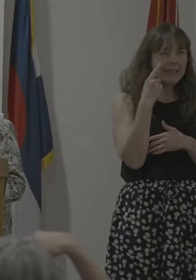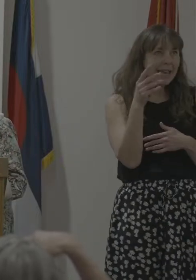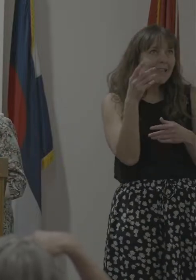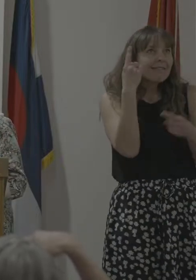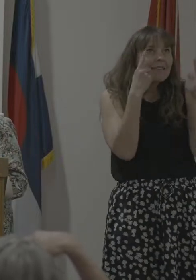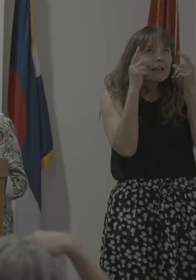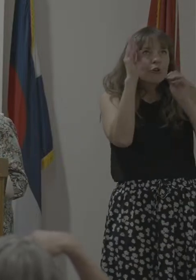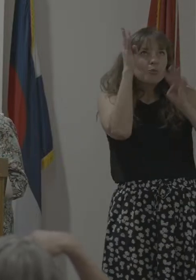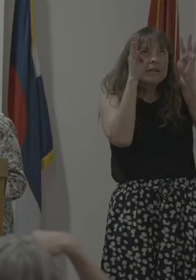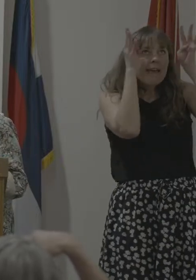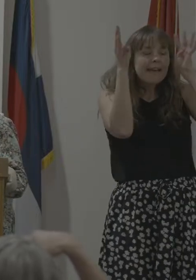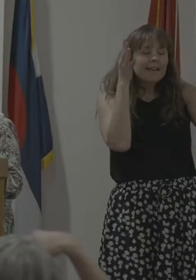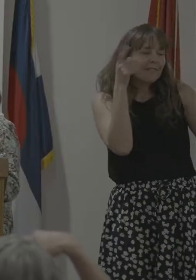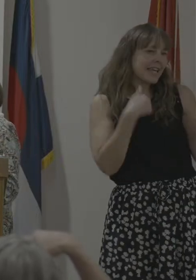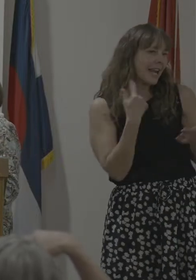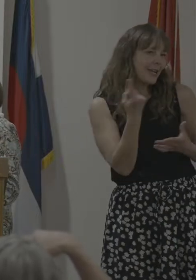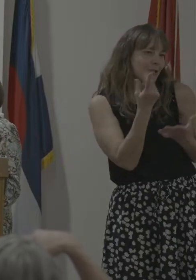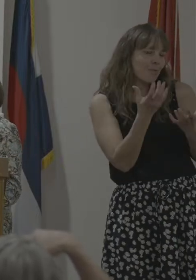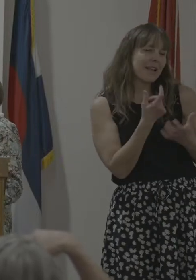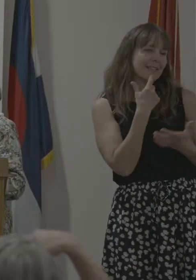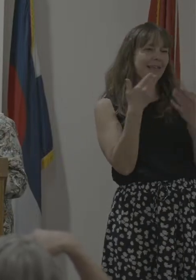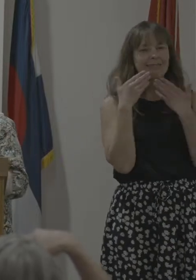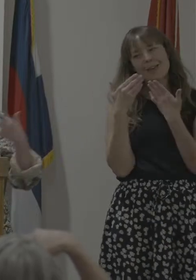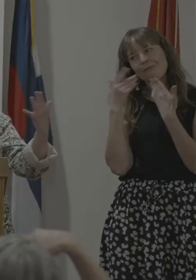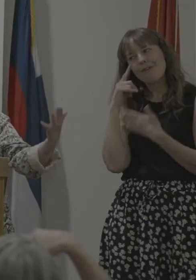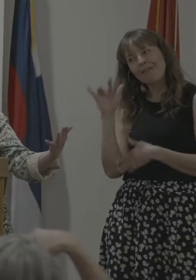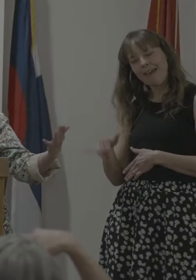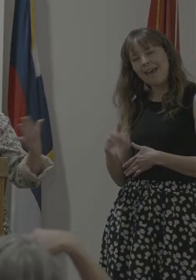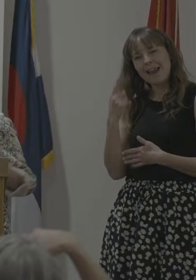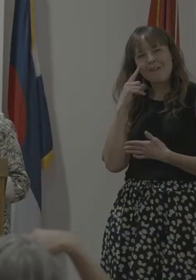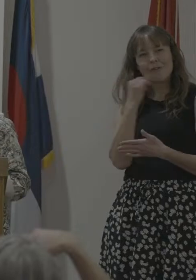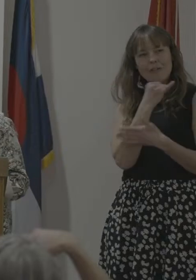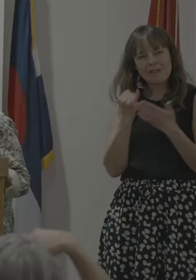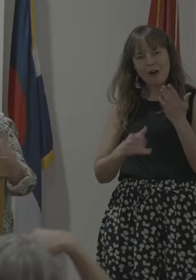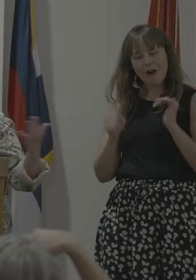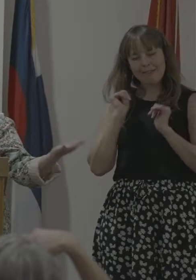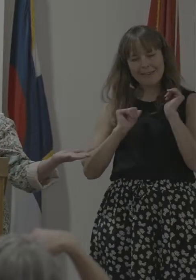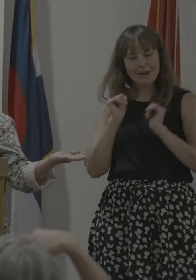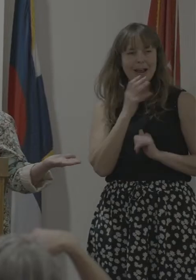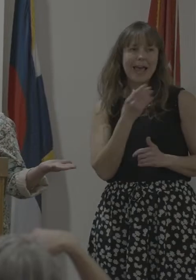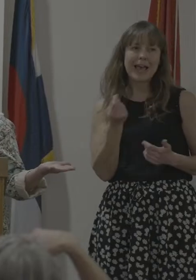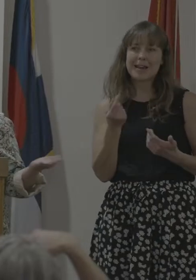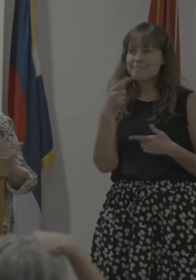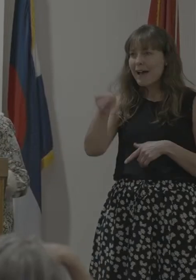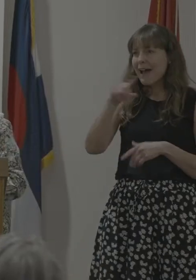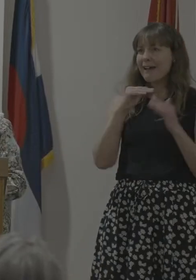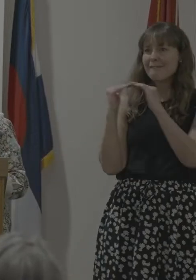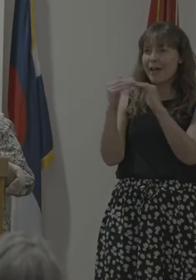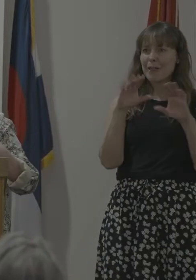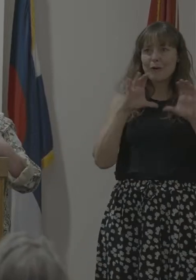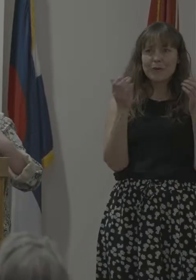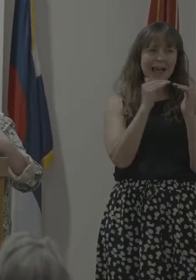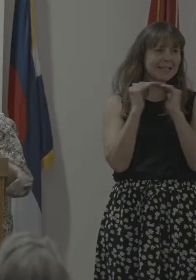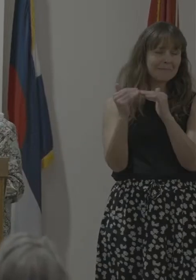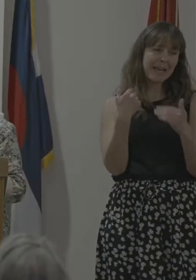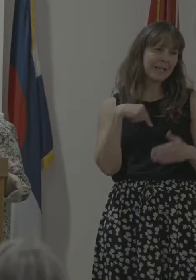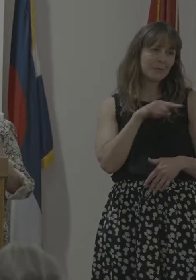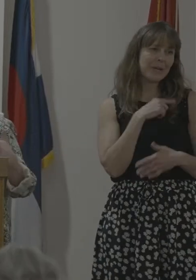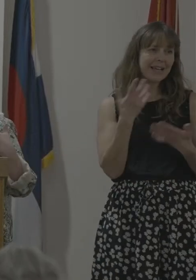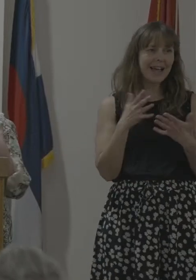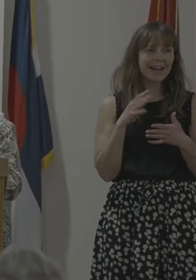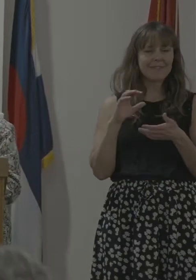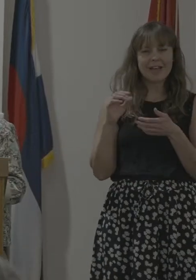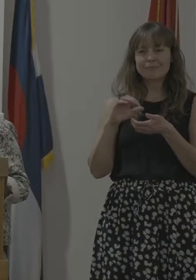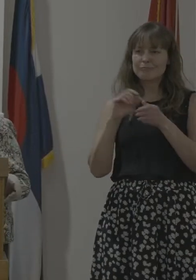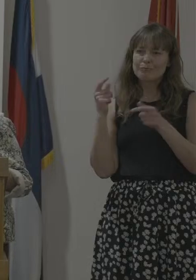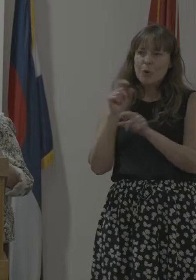creatively. And I just want to say thank you for that, and thank you for the art theater and my fellow classmates. We kind of critique with each other,